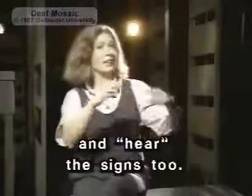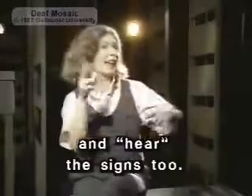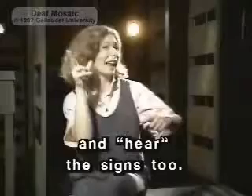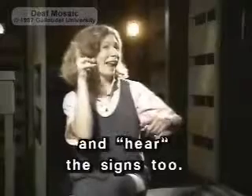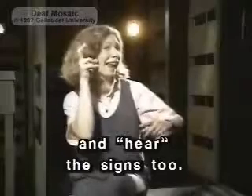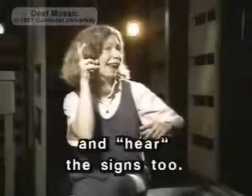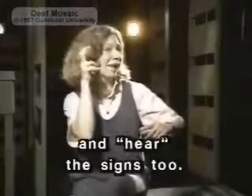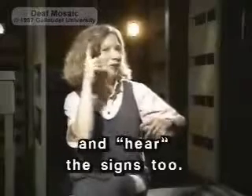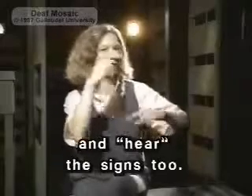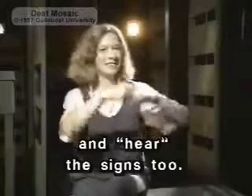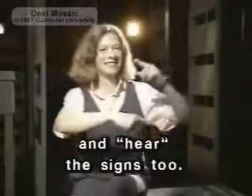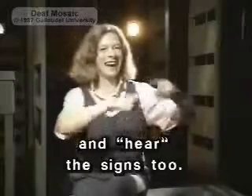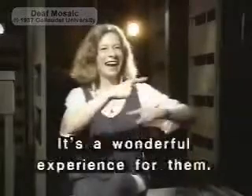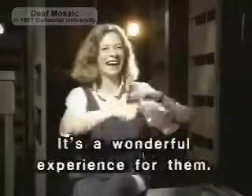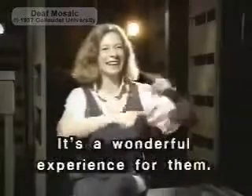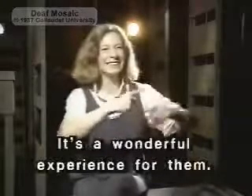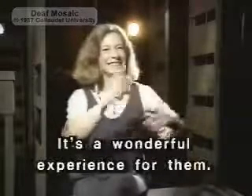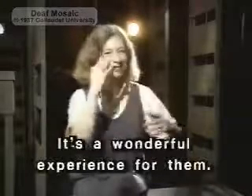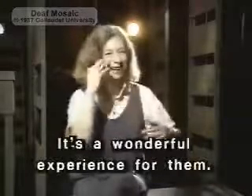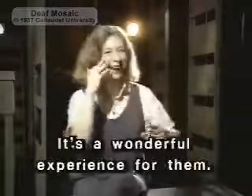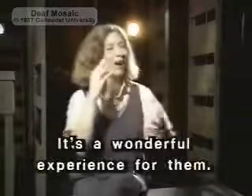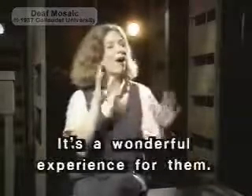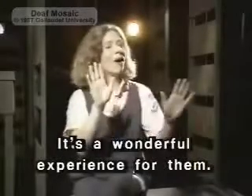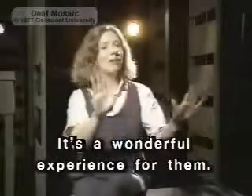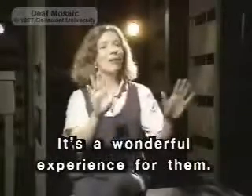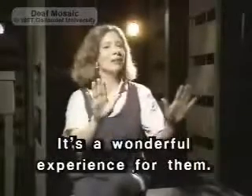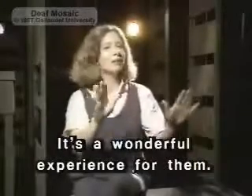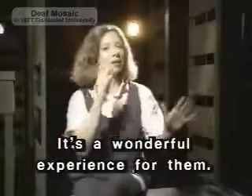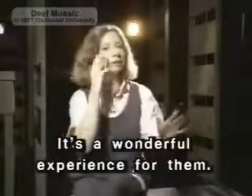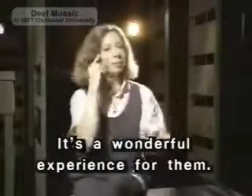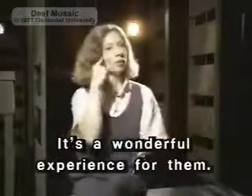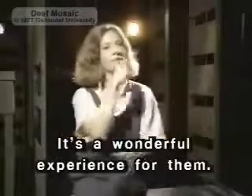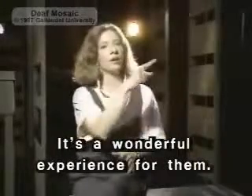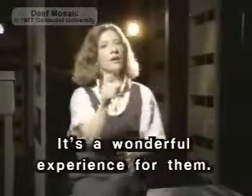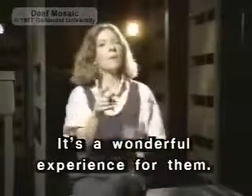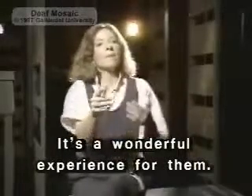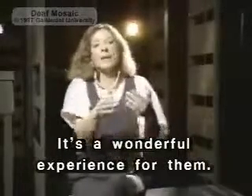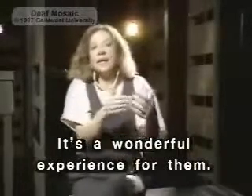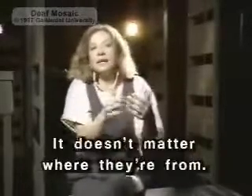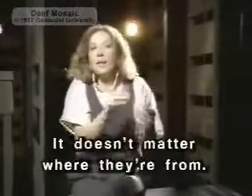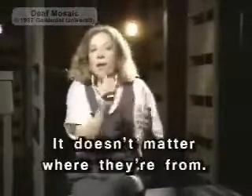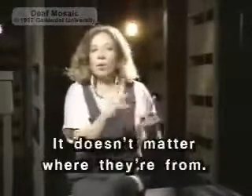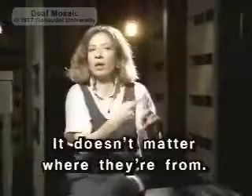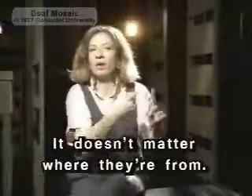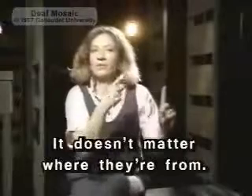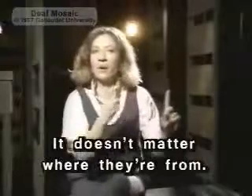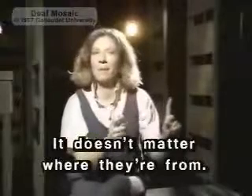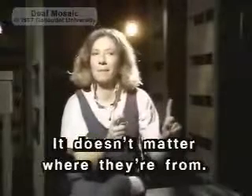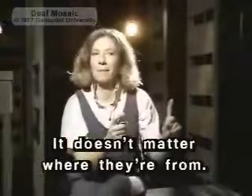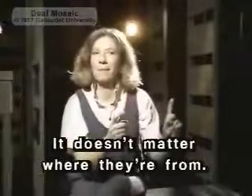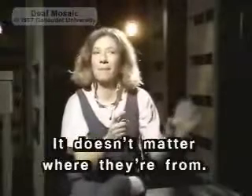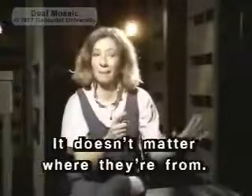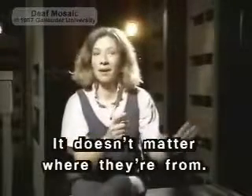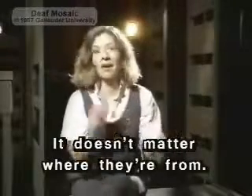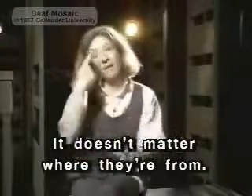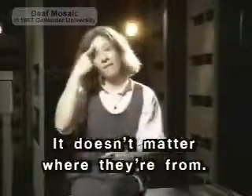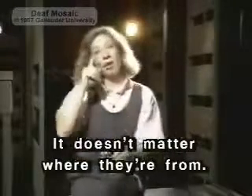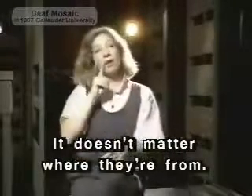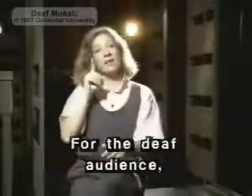too. It's a wonderful experience for them. It doesn't matter where they're from. For the deaf